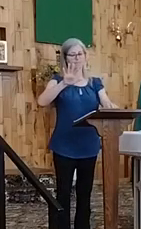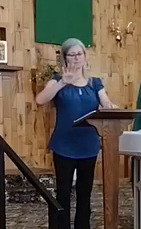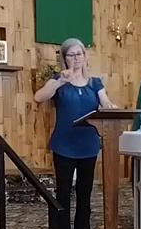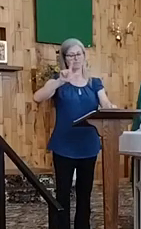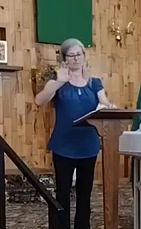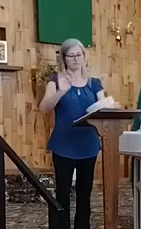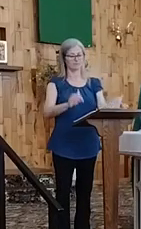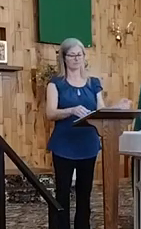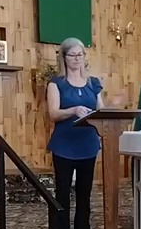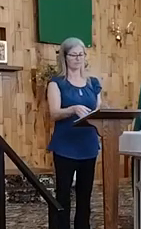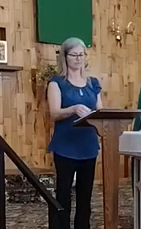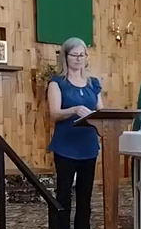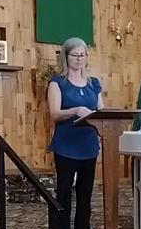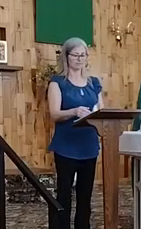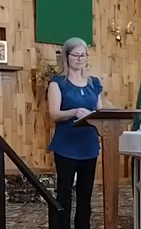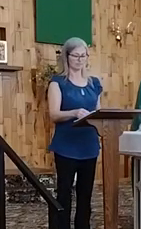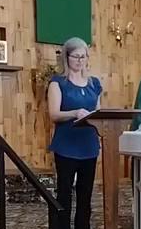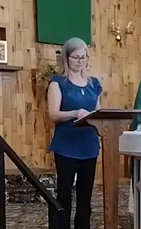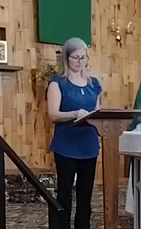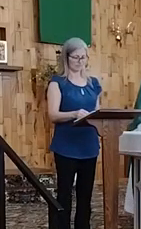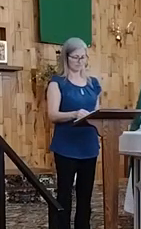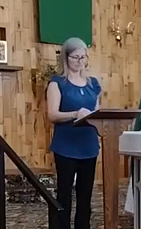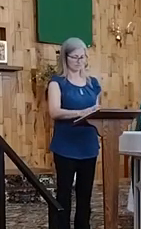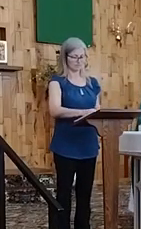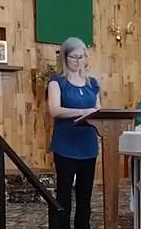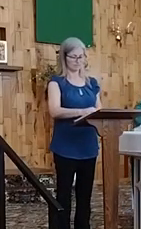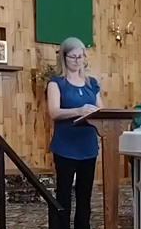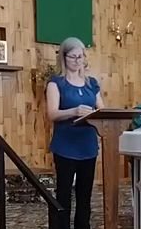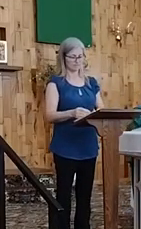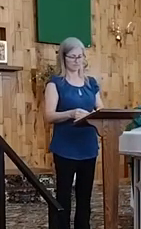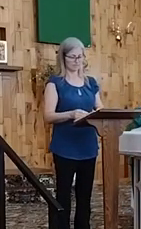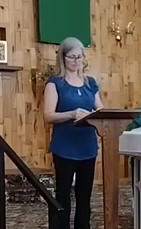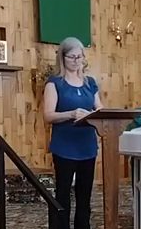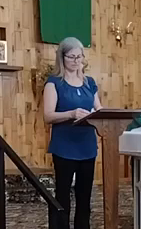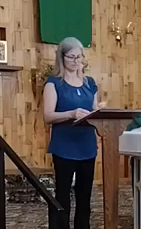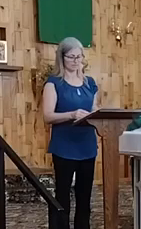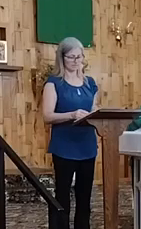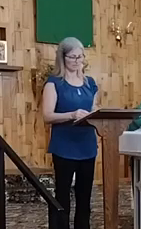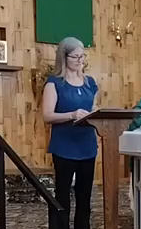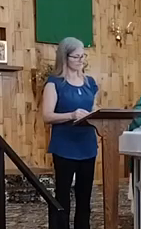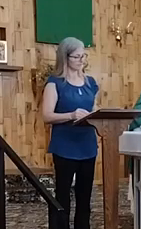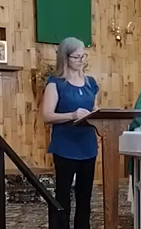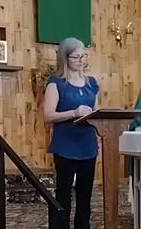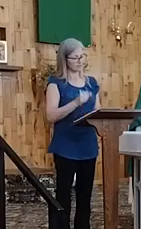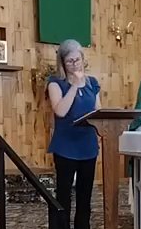529. Sing God 529. Thank you.